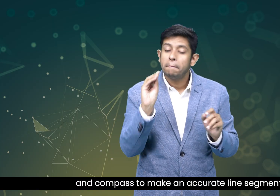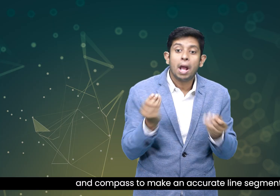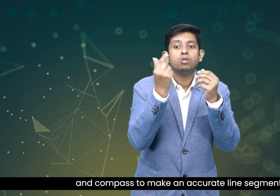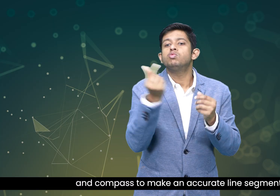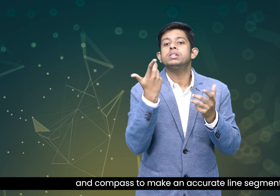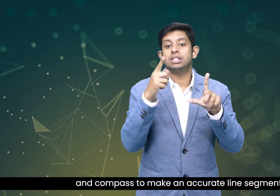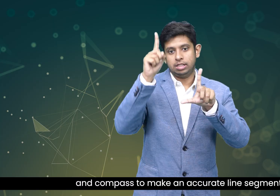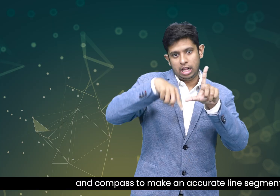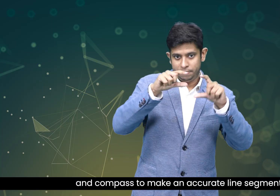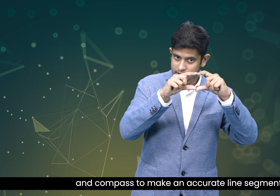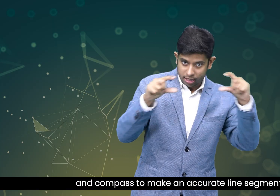segment.